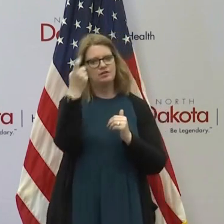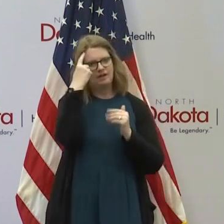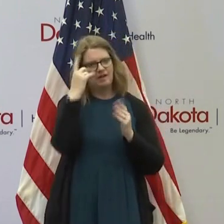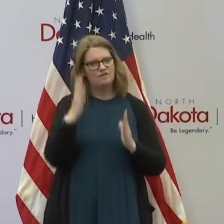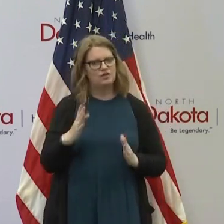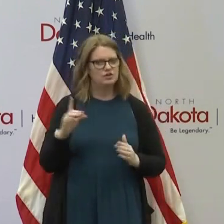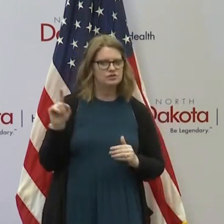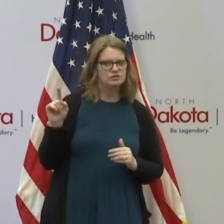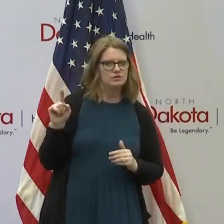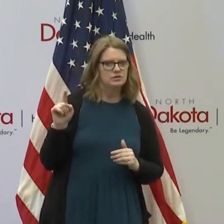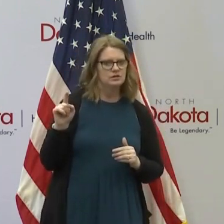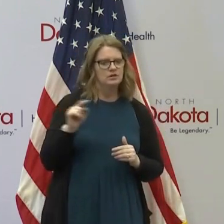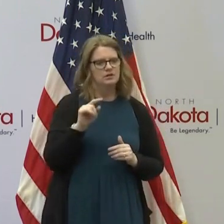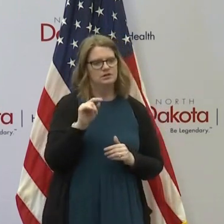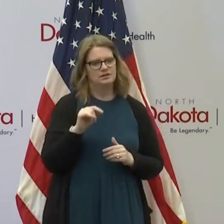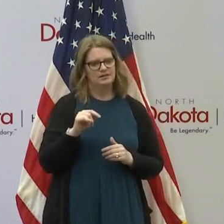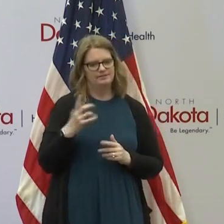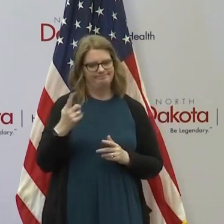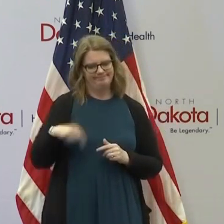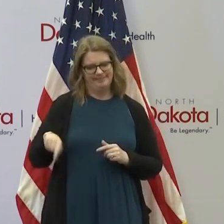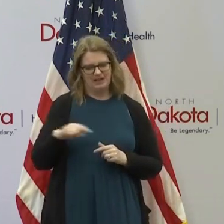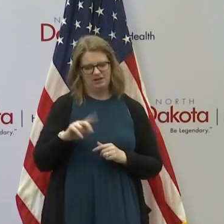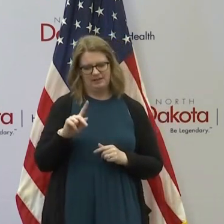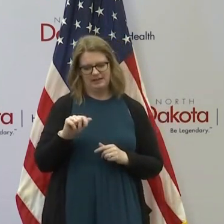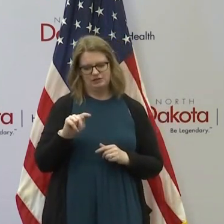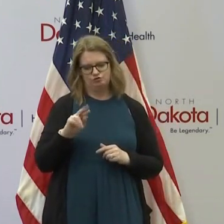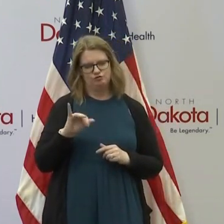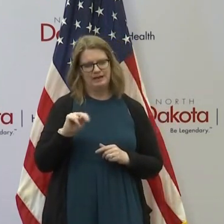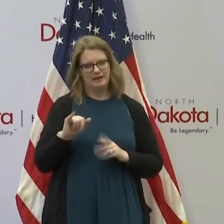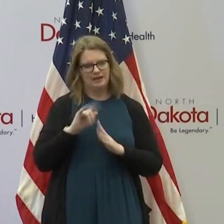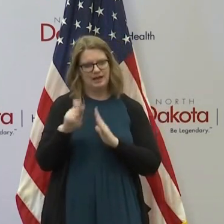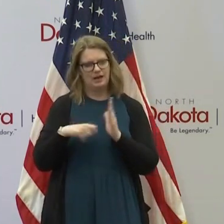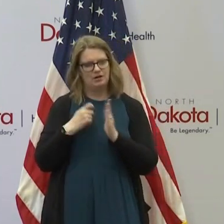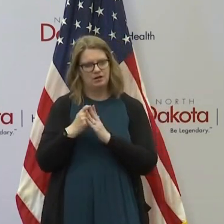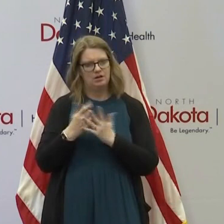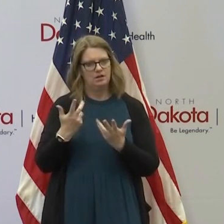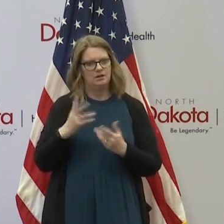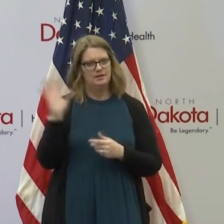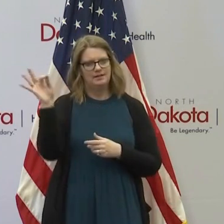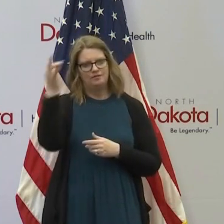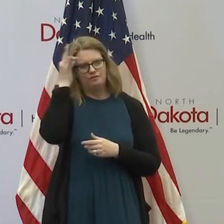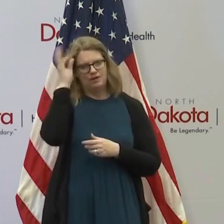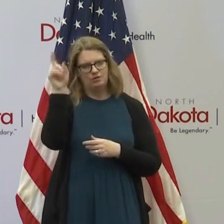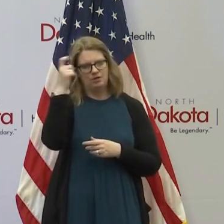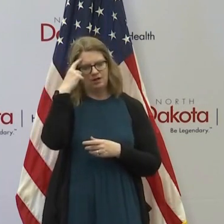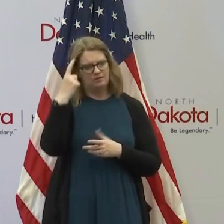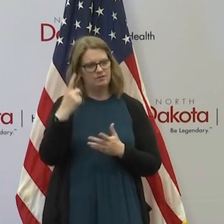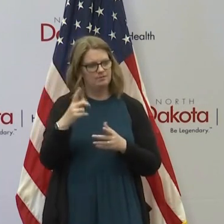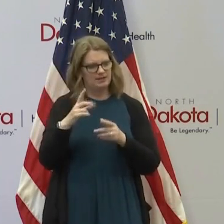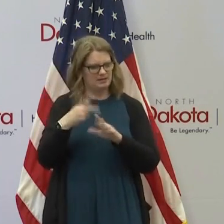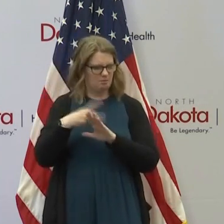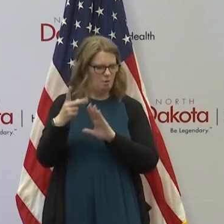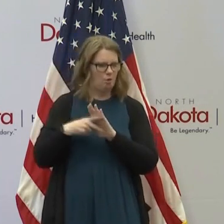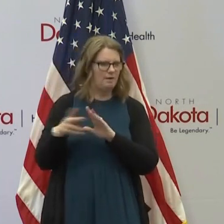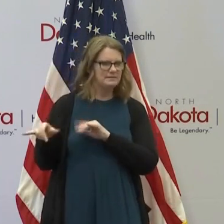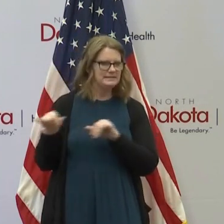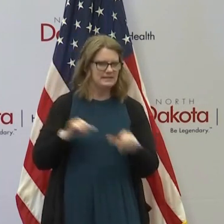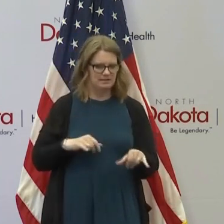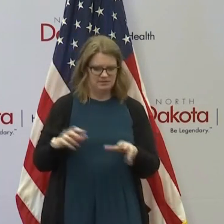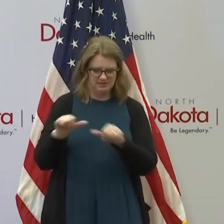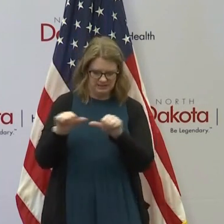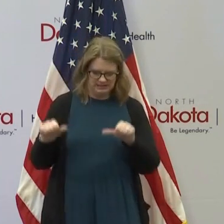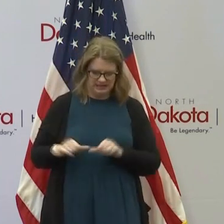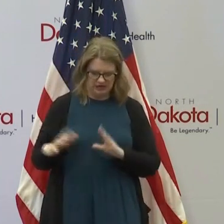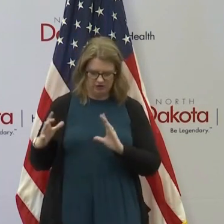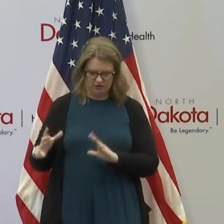in the, called the Katrina era, and the federal government had a program like this for an area that